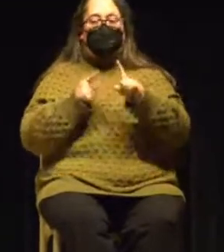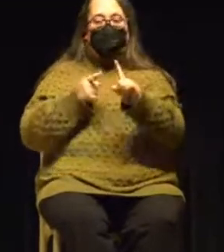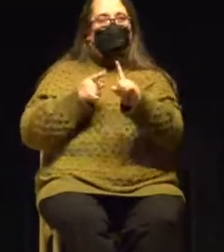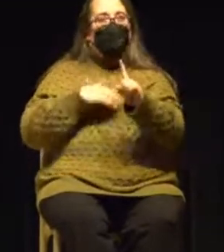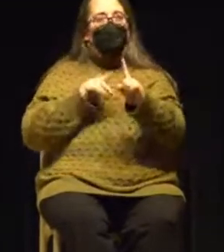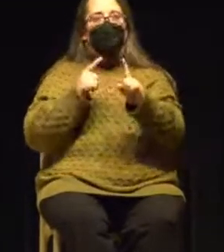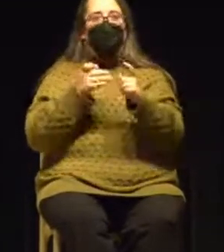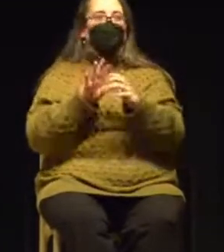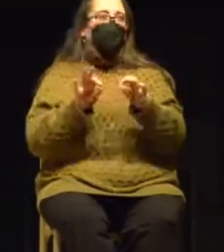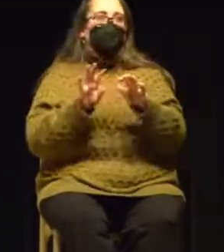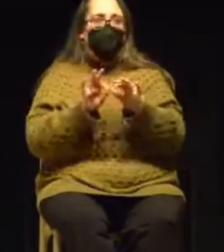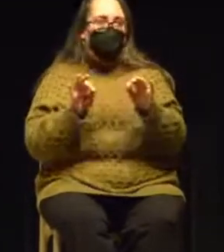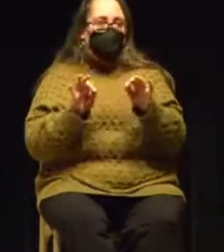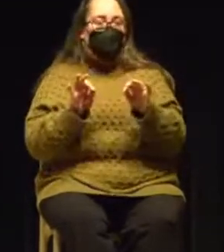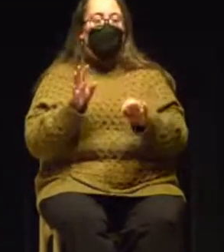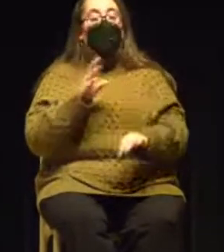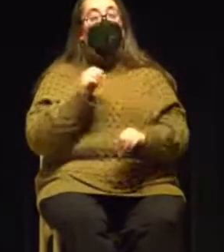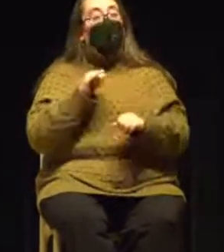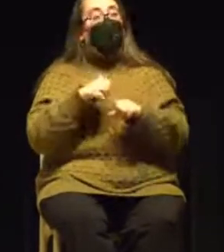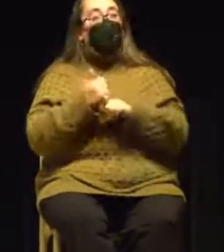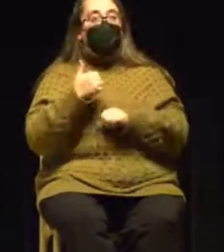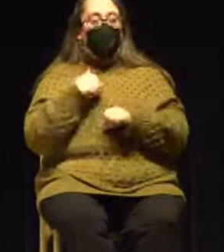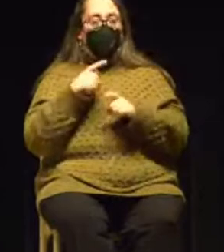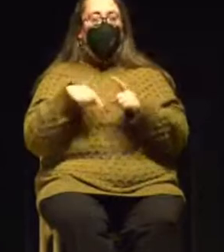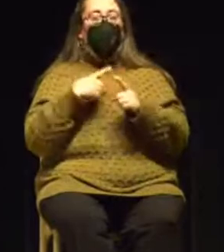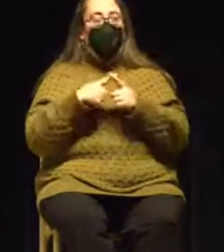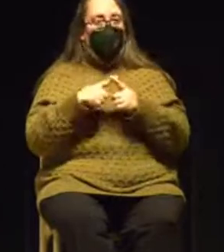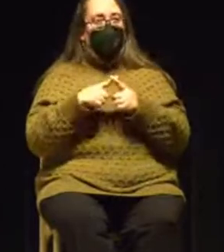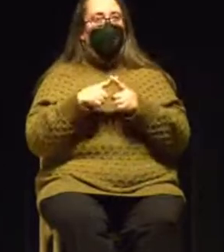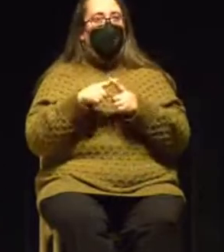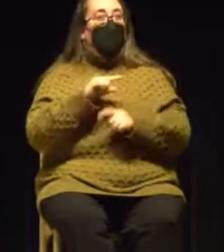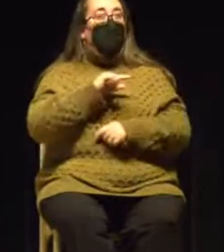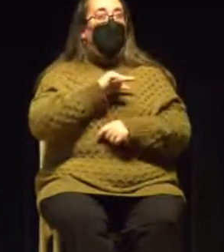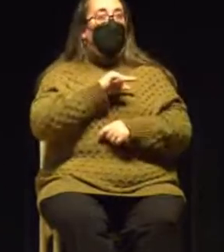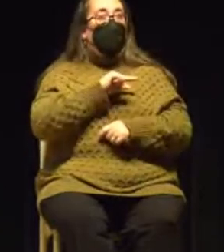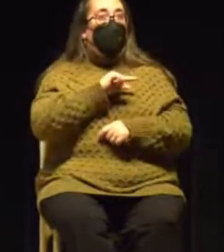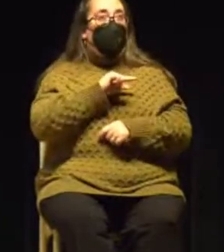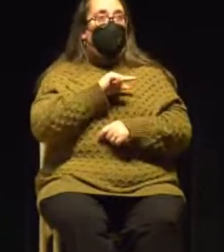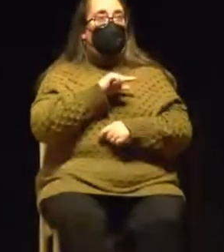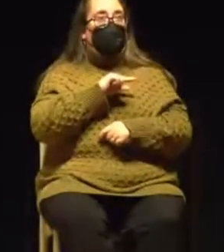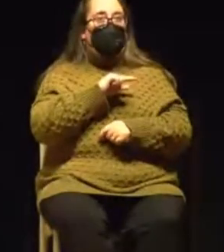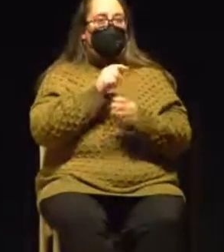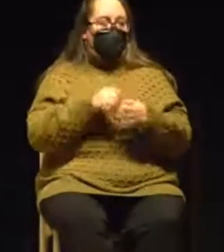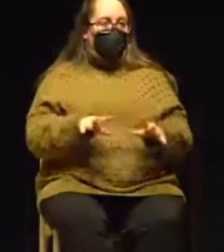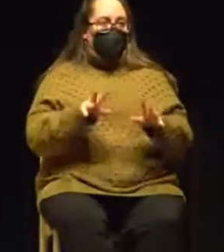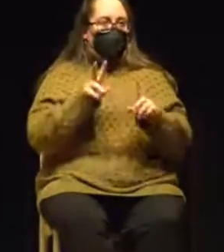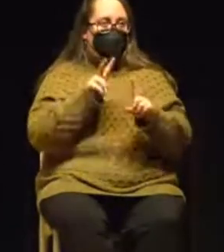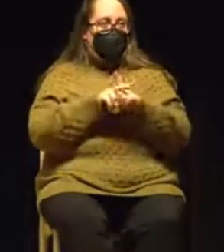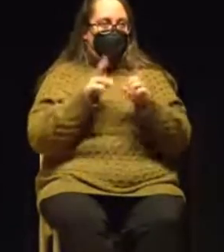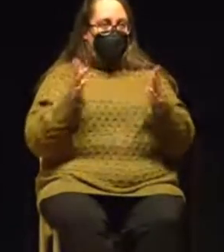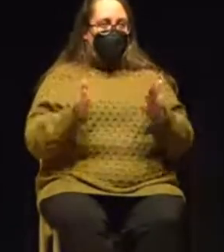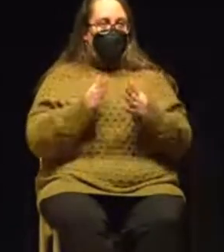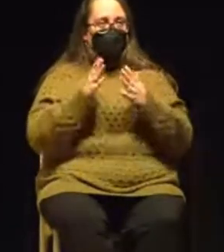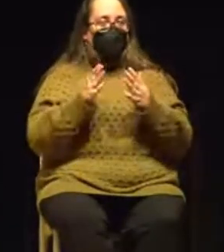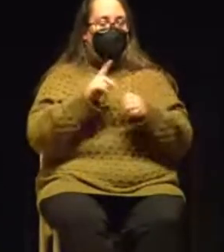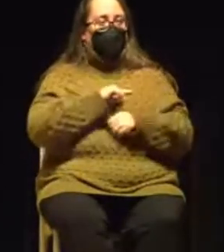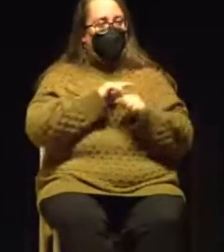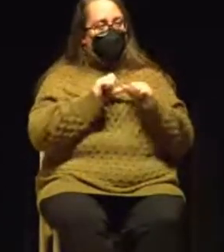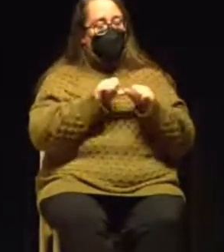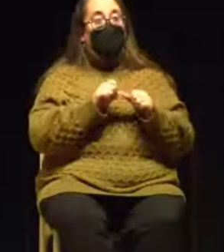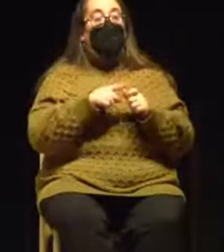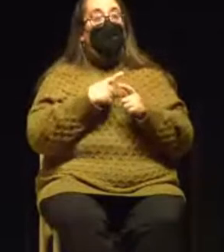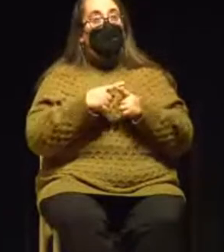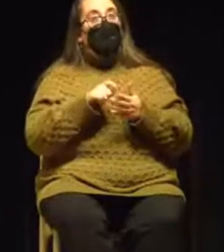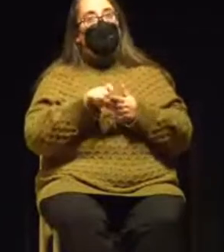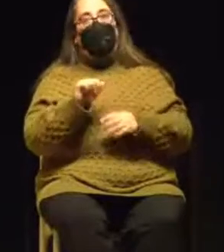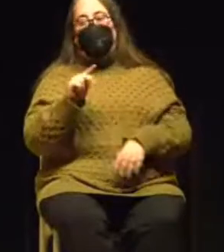only message. And a few years ago, when his conviction was reinstated, we lost the appeal here. I was like, am I going to have to write Adnan